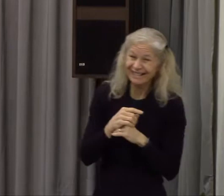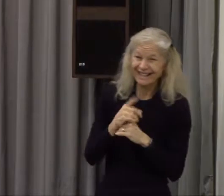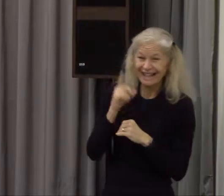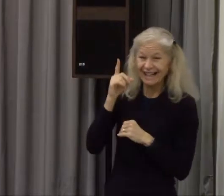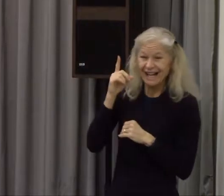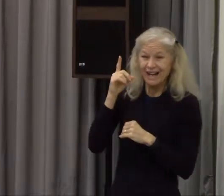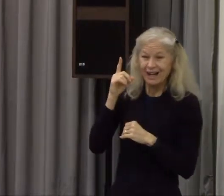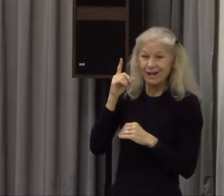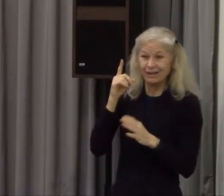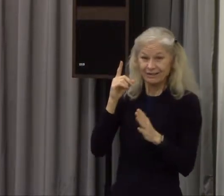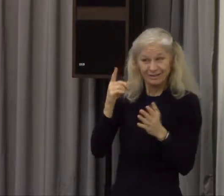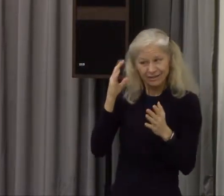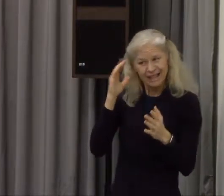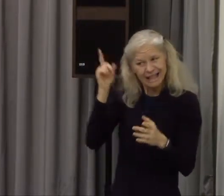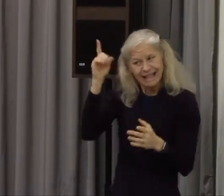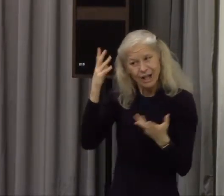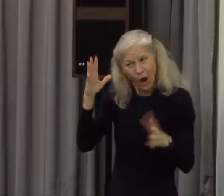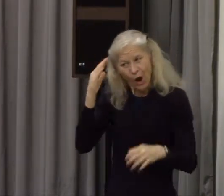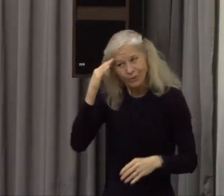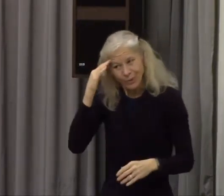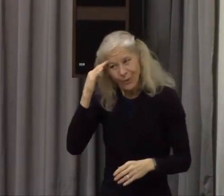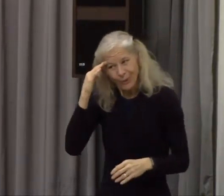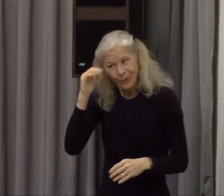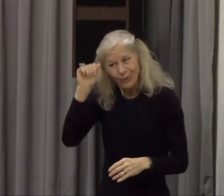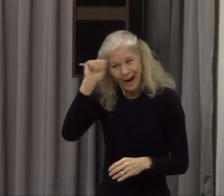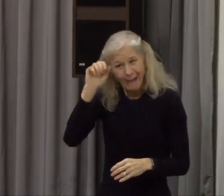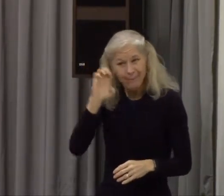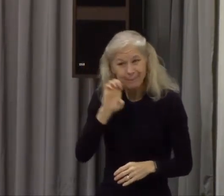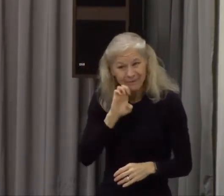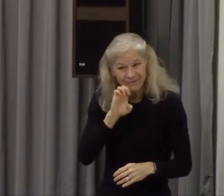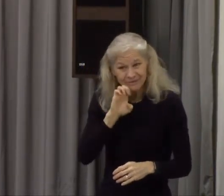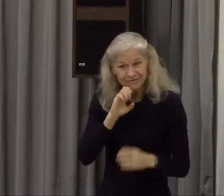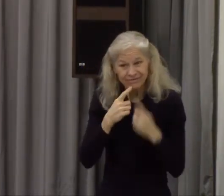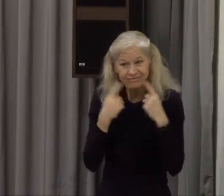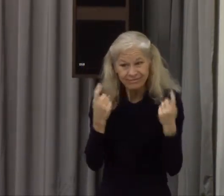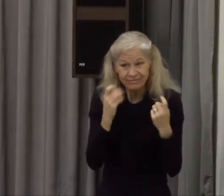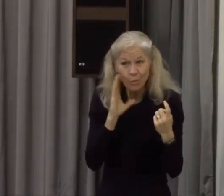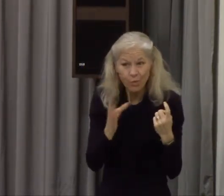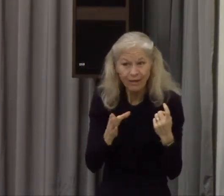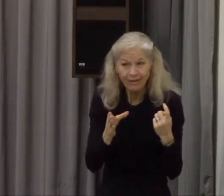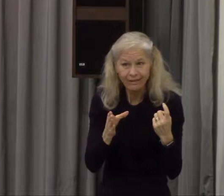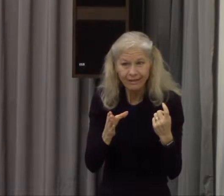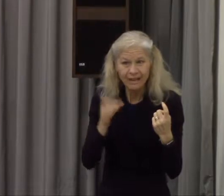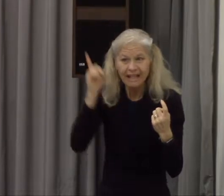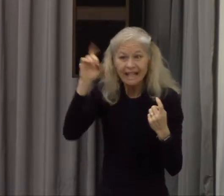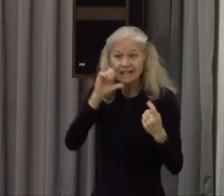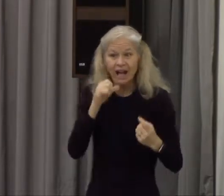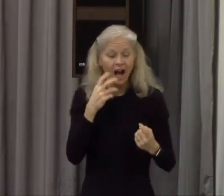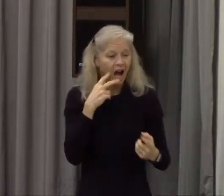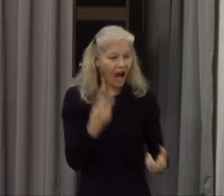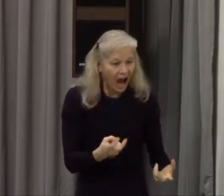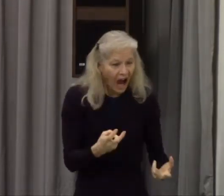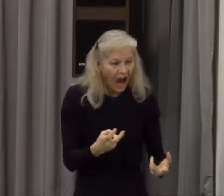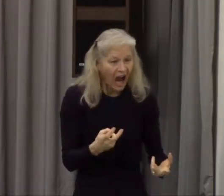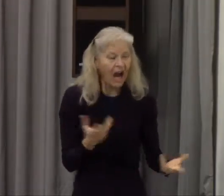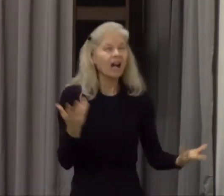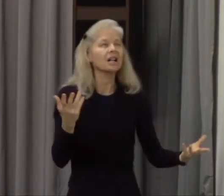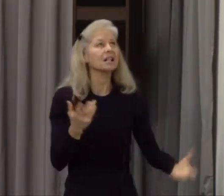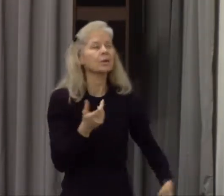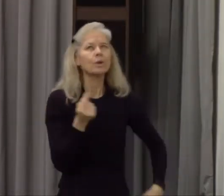He already knew that man would fall. By the way, he did not make a man fall. He knew that man would